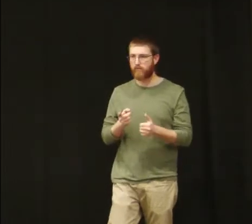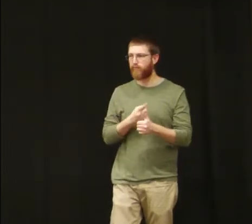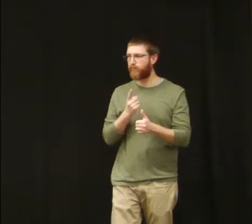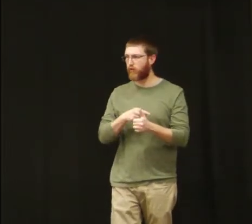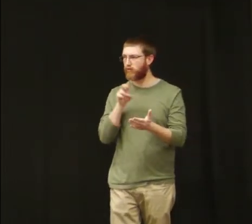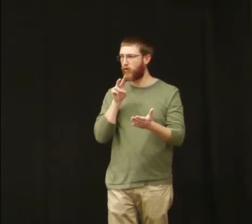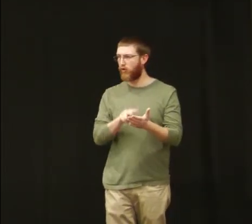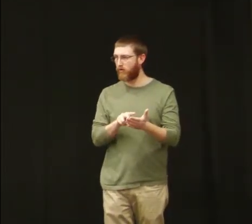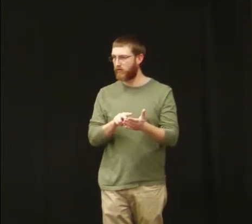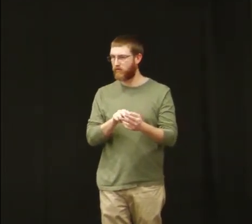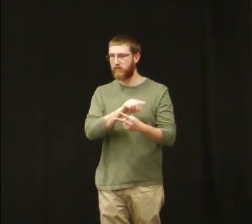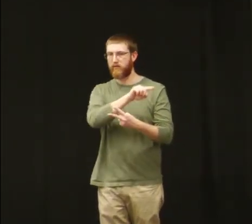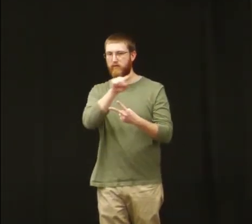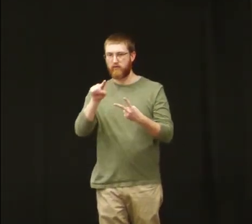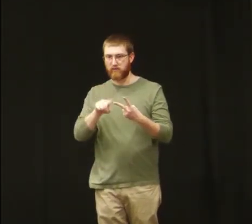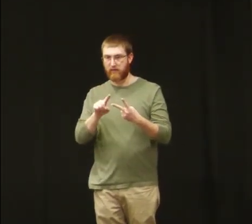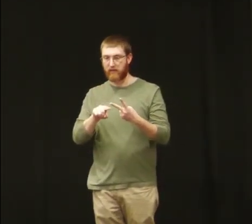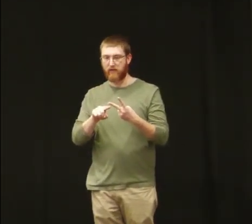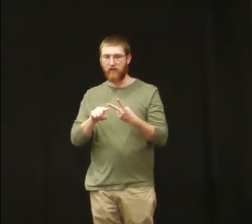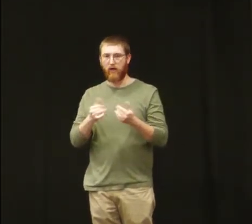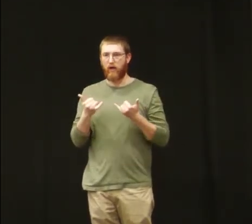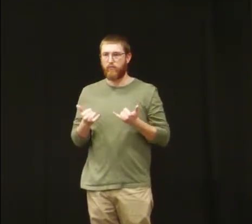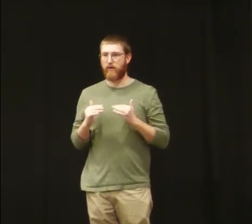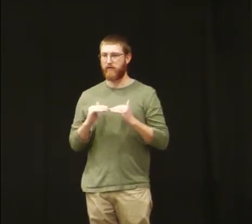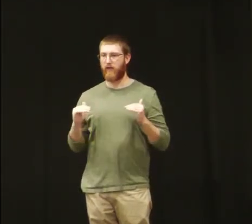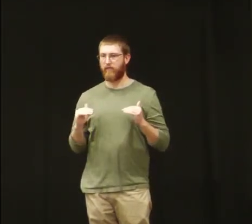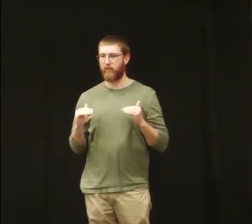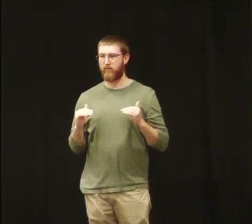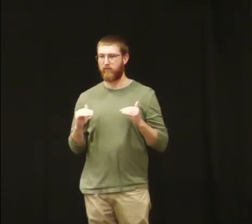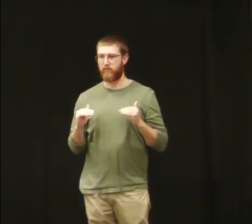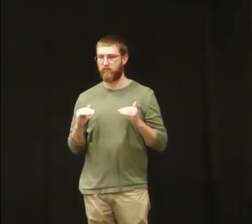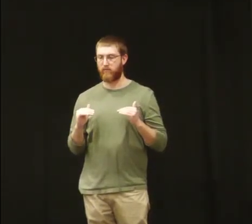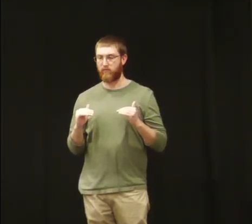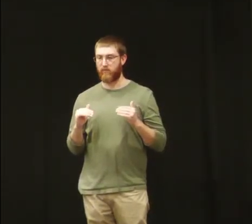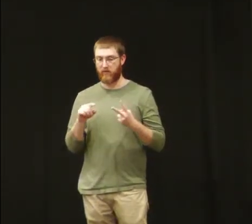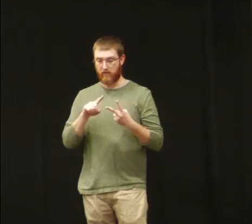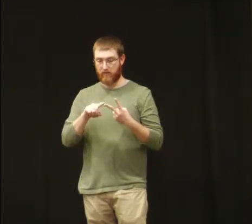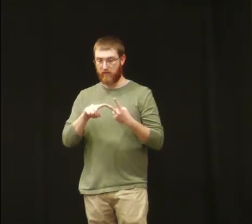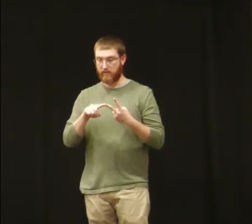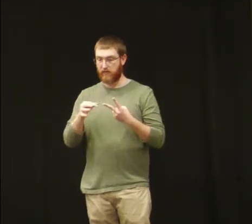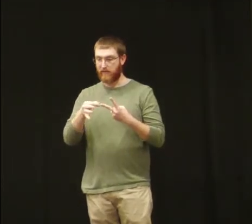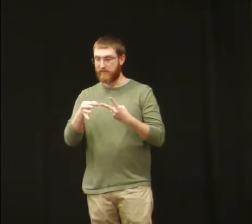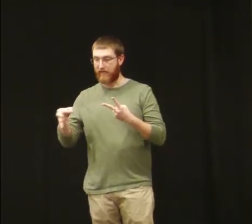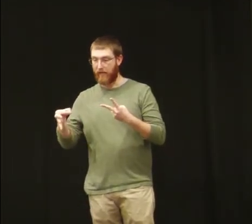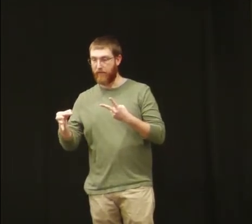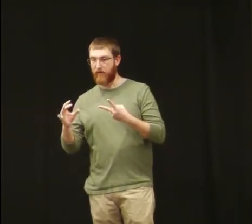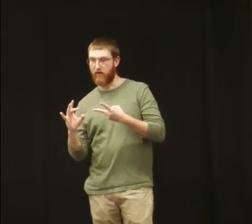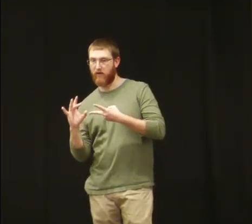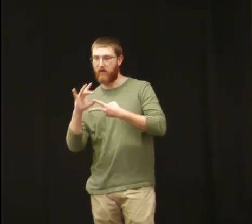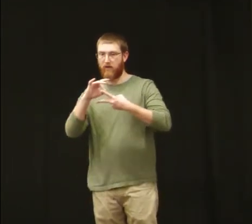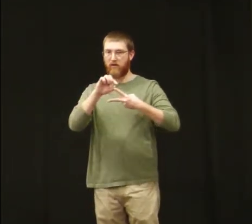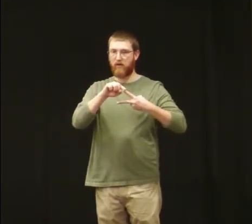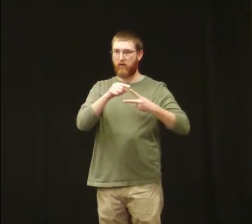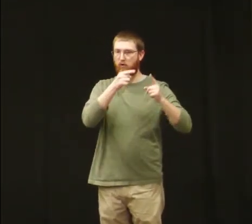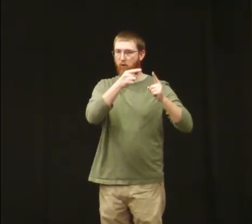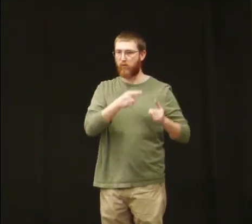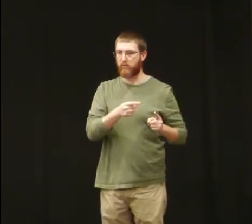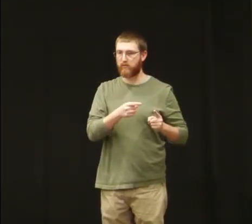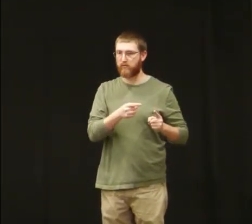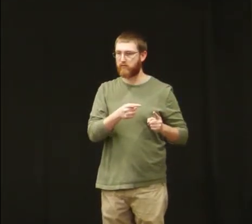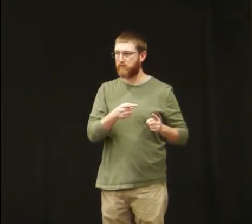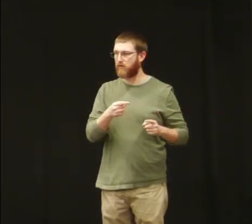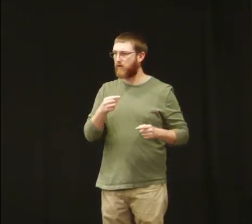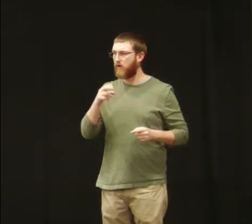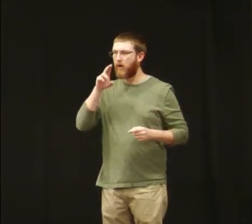back to your present level, and they're going to look for the corresponding baseline statement. In Jimmy's IEP, please take